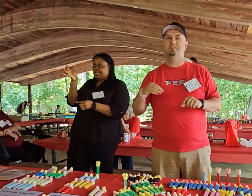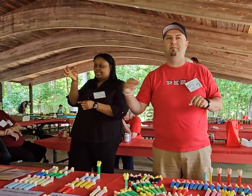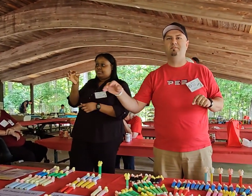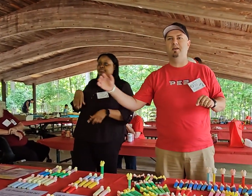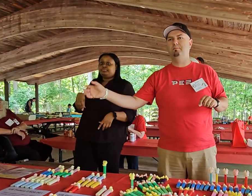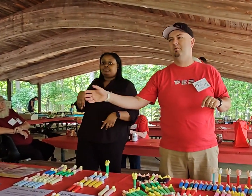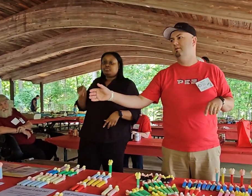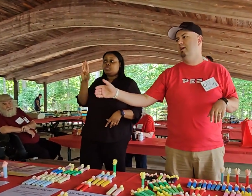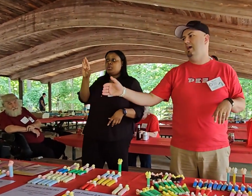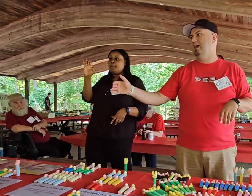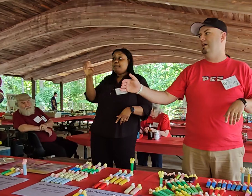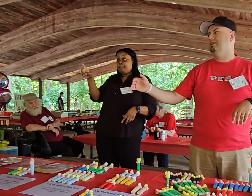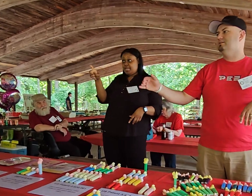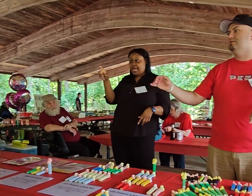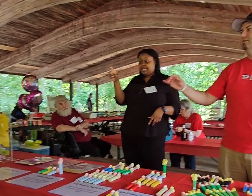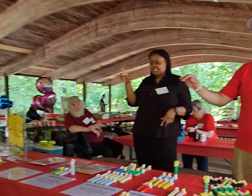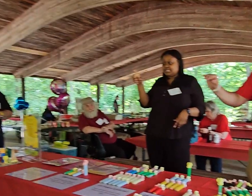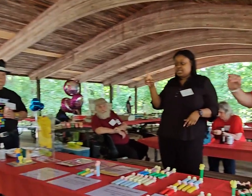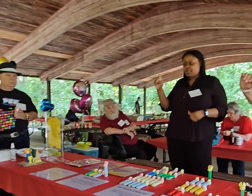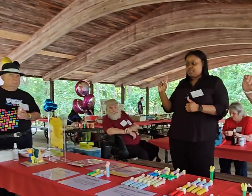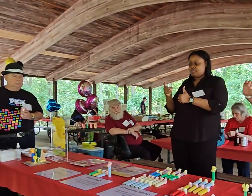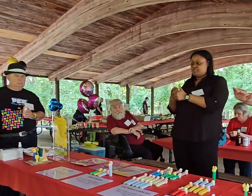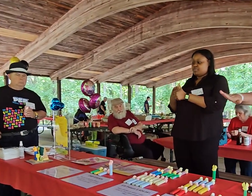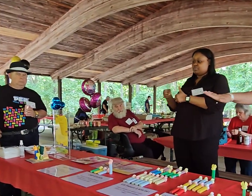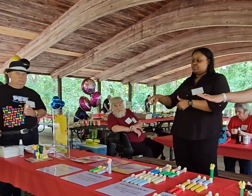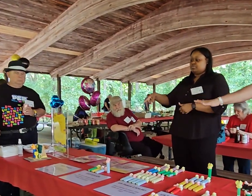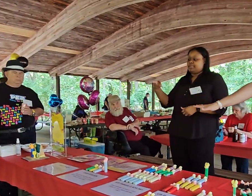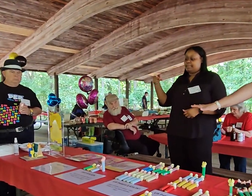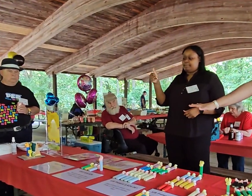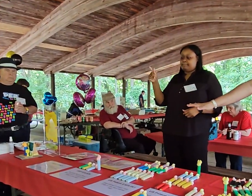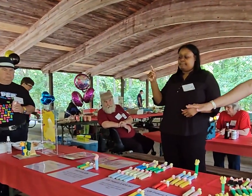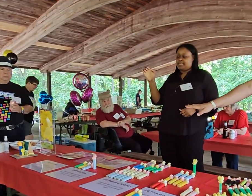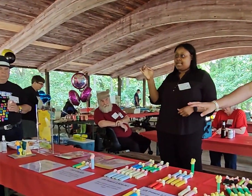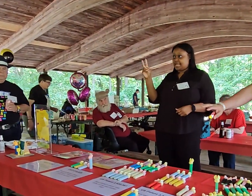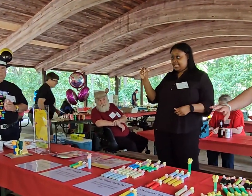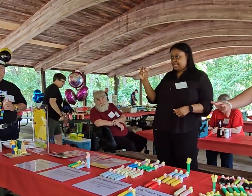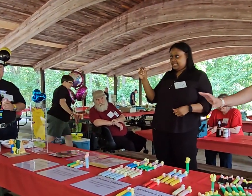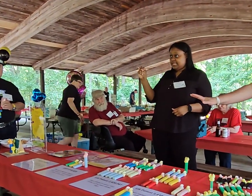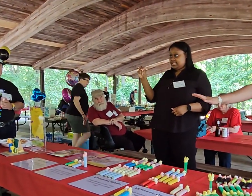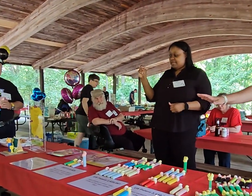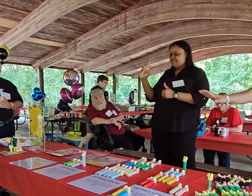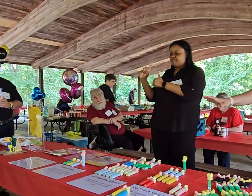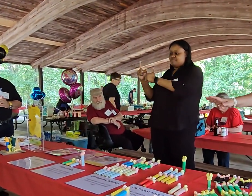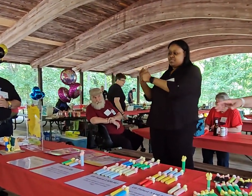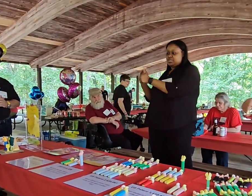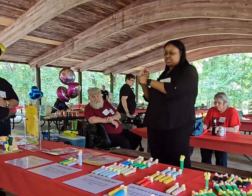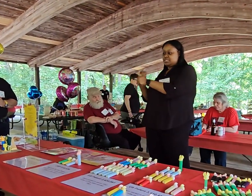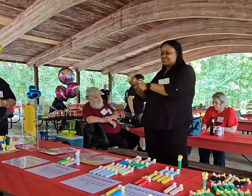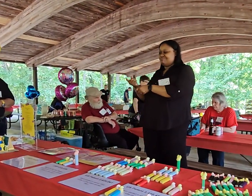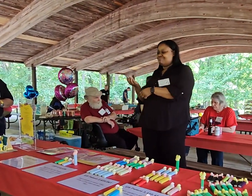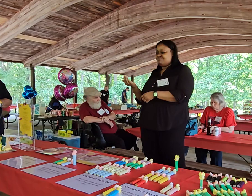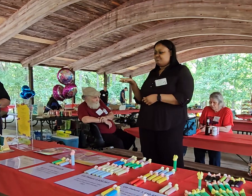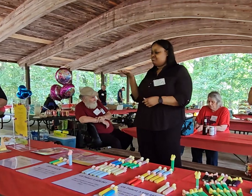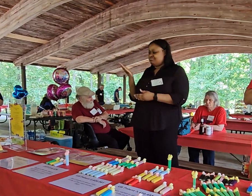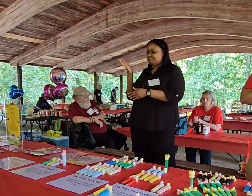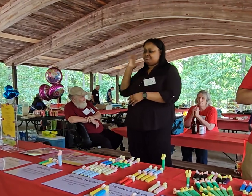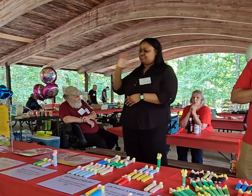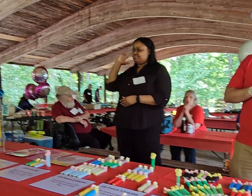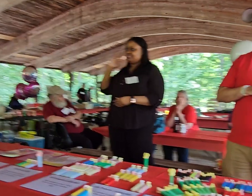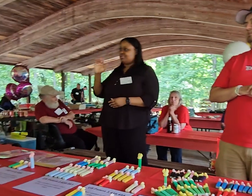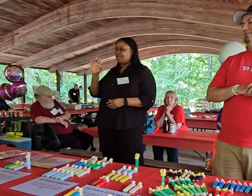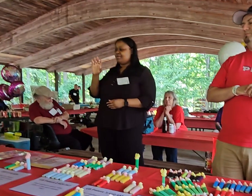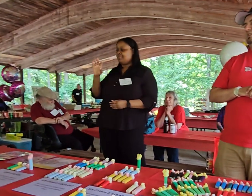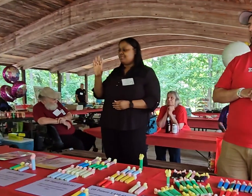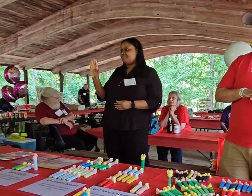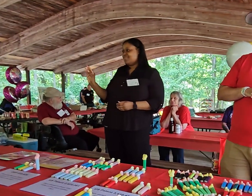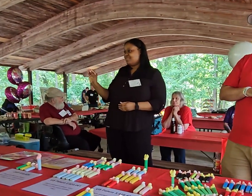first stem type, and there are no fat-eared bunnies then. That was in the 50s and the late 40s. And then